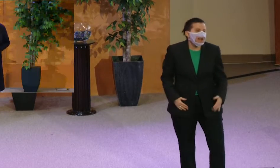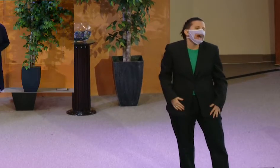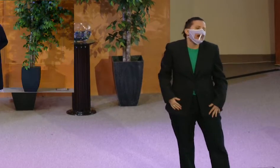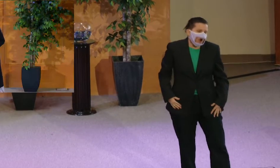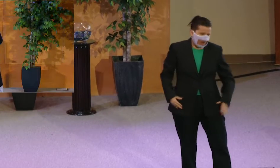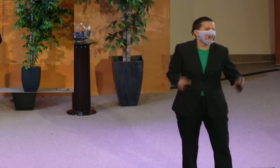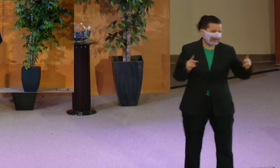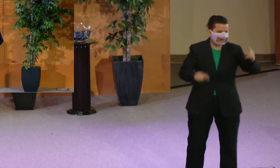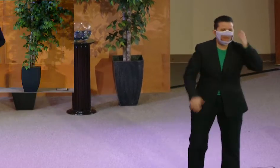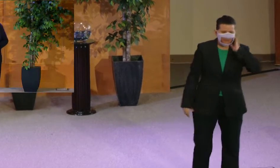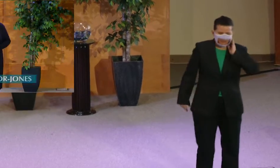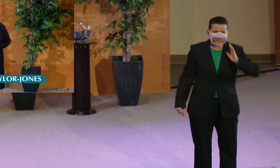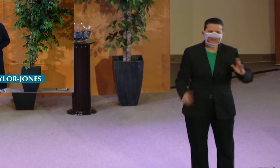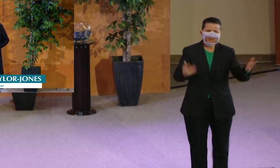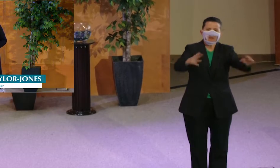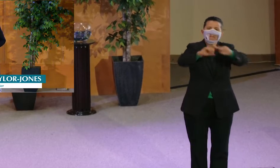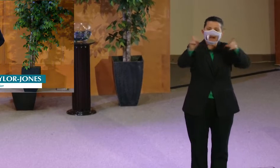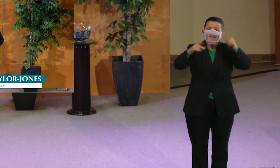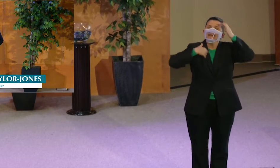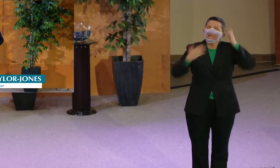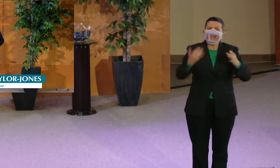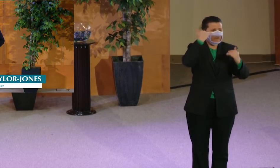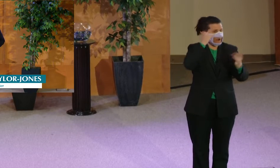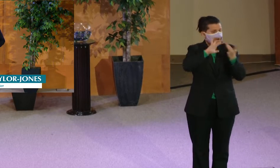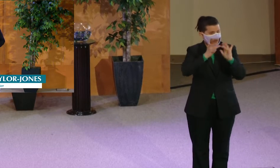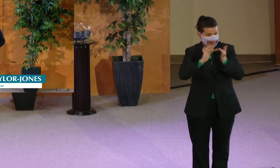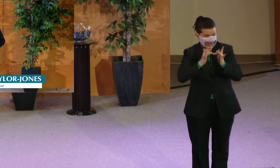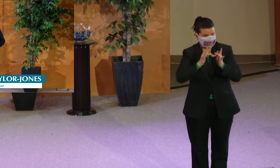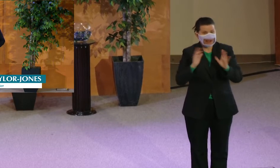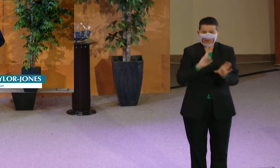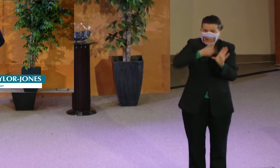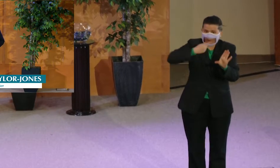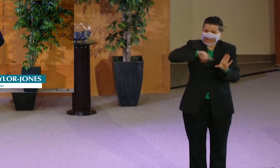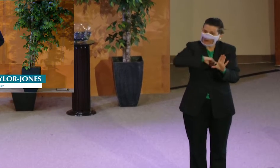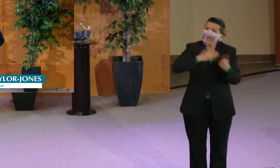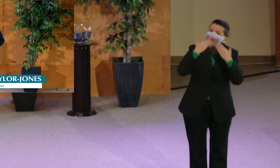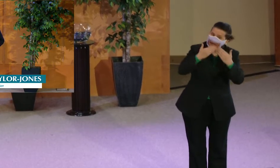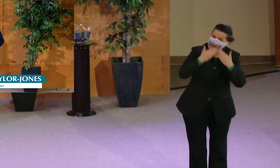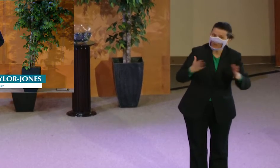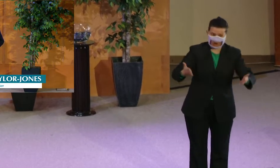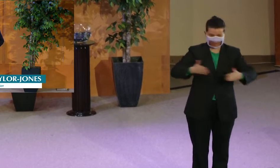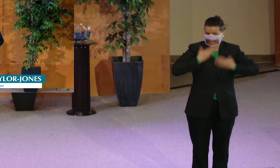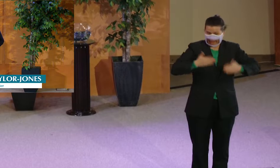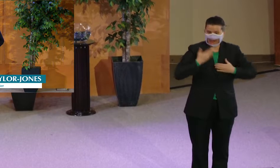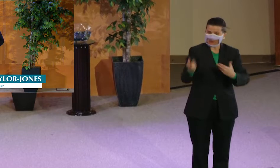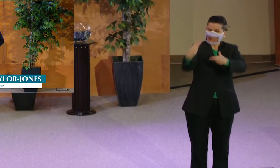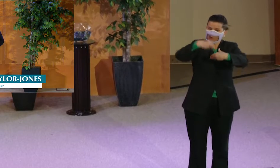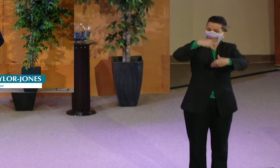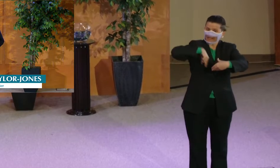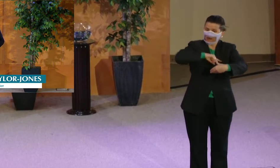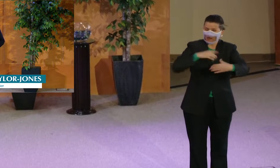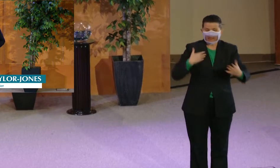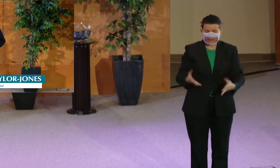I thinking? If you're online and you're joining us, we're just really glad that you're here, that you have chosen us